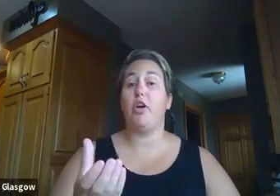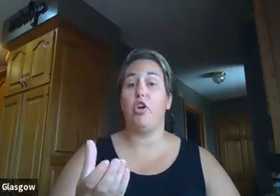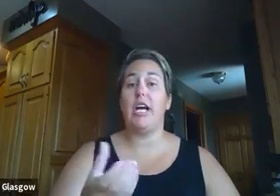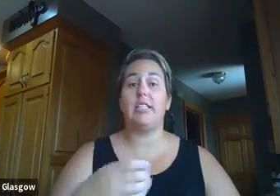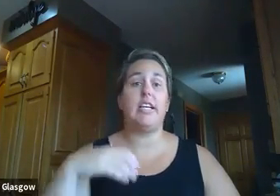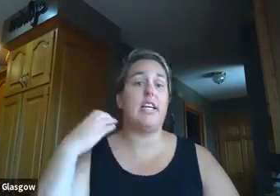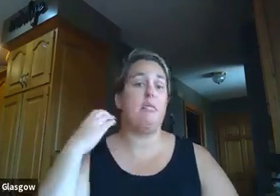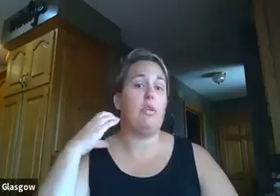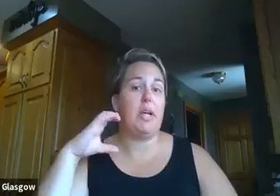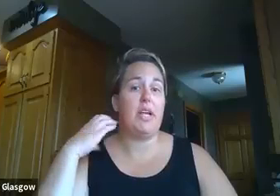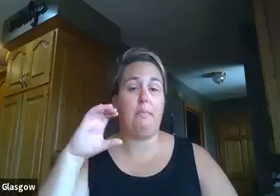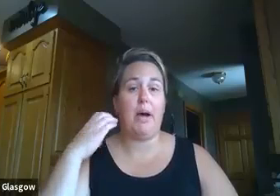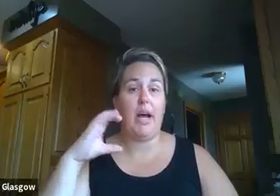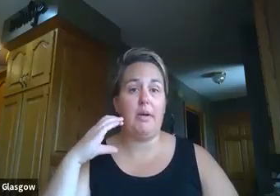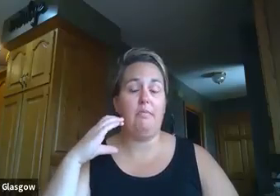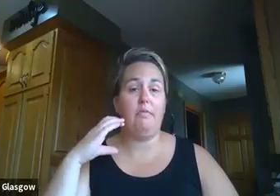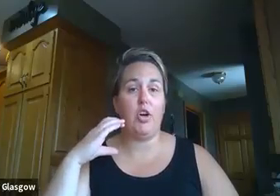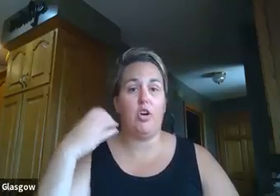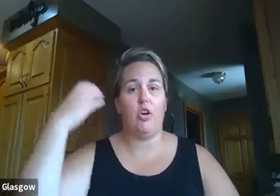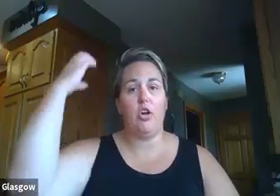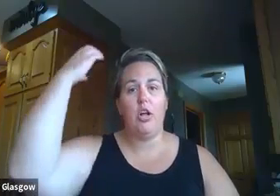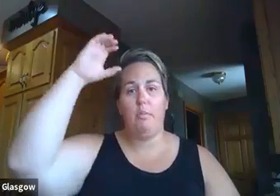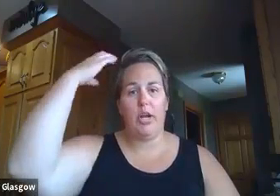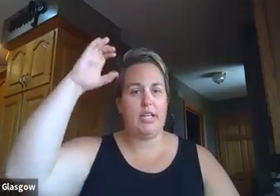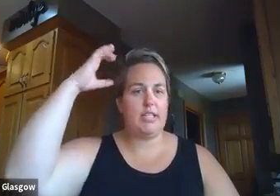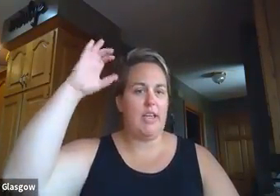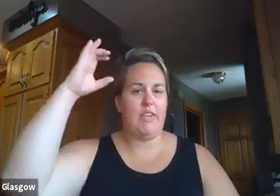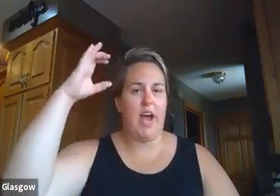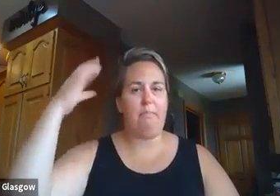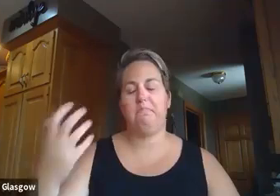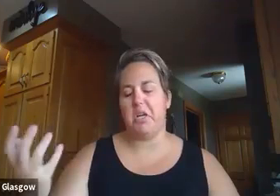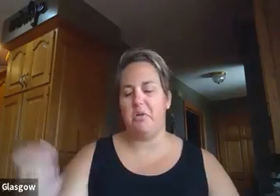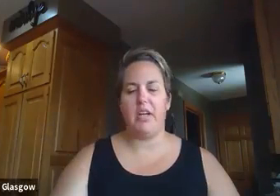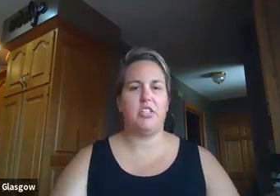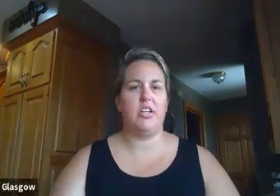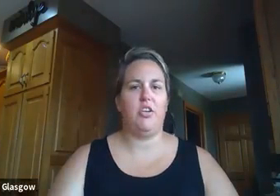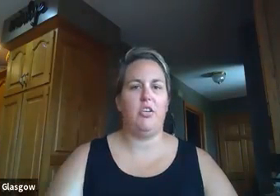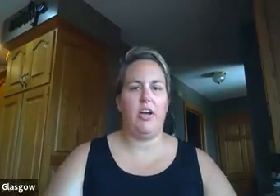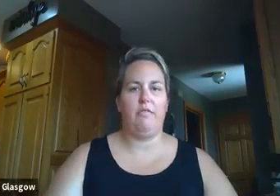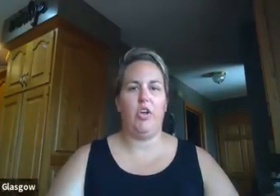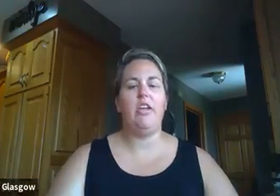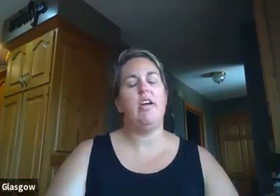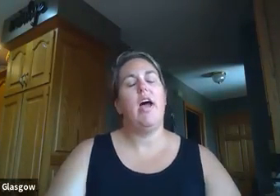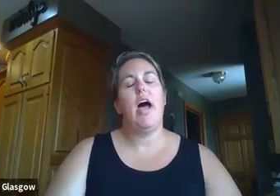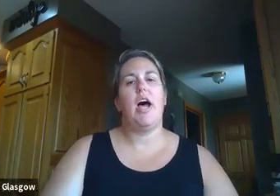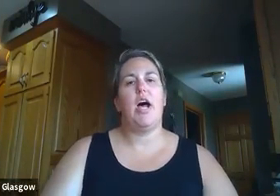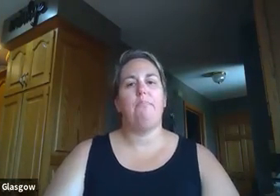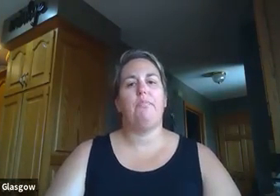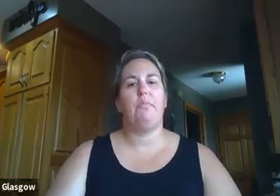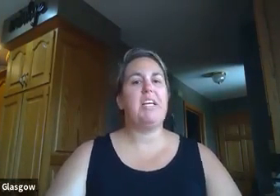girl cousin, it would be at the bottom for girl, boy cousin at the top. So that's just a little helpful hint. Please